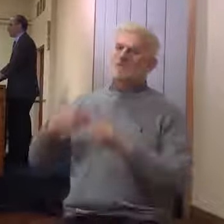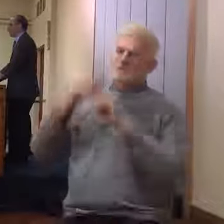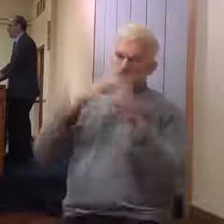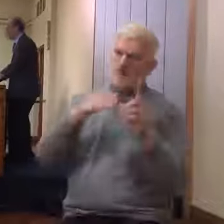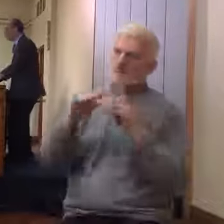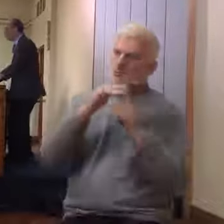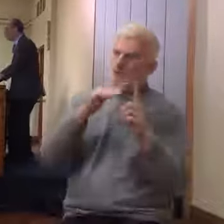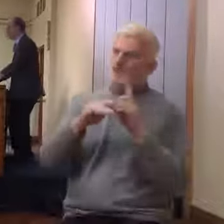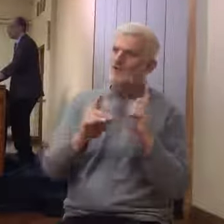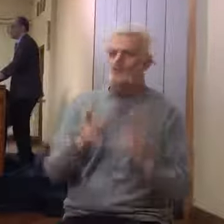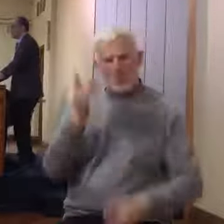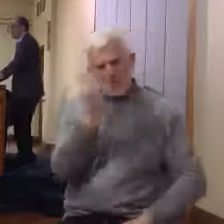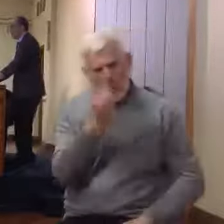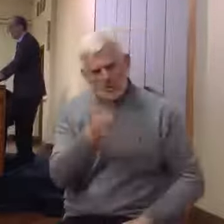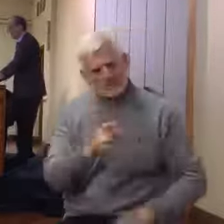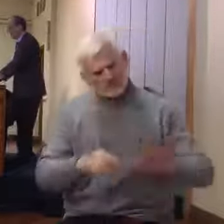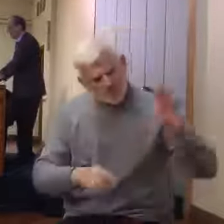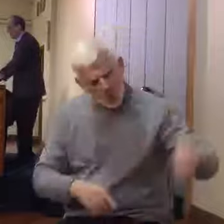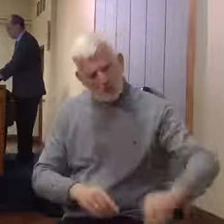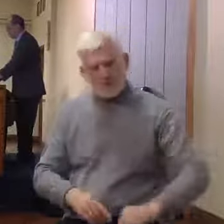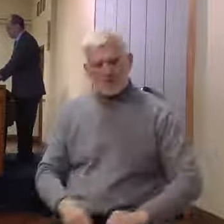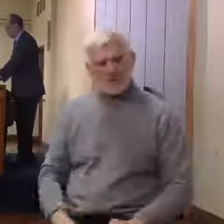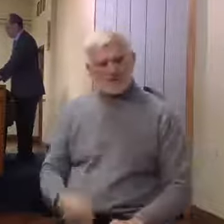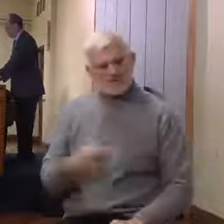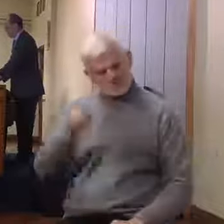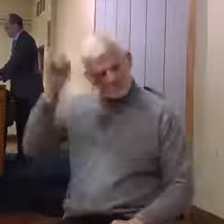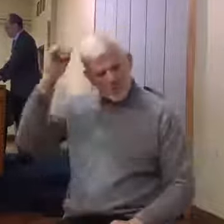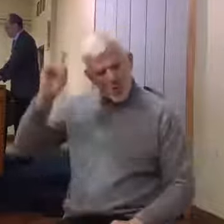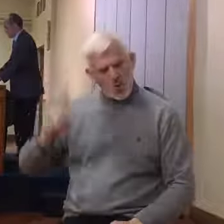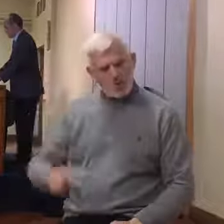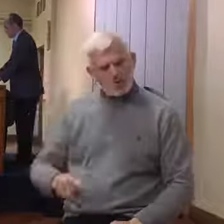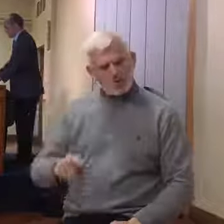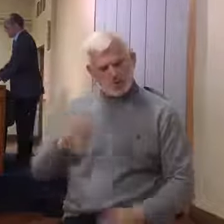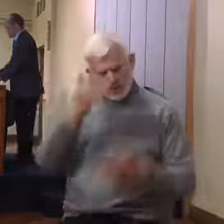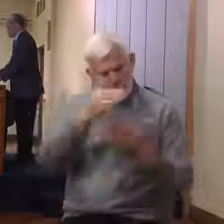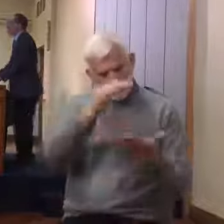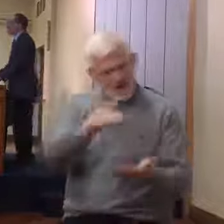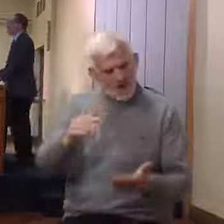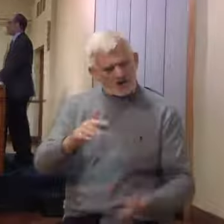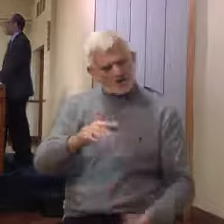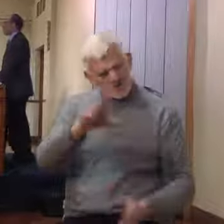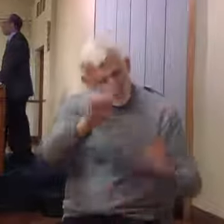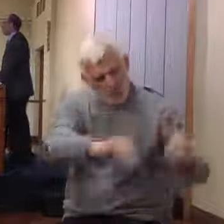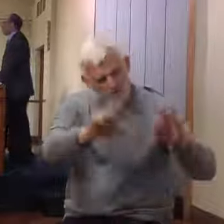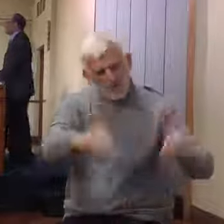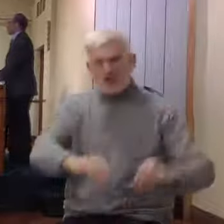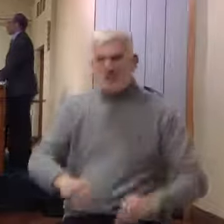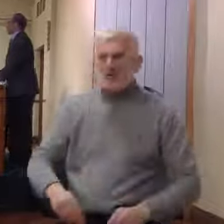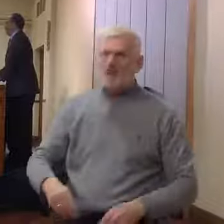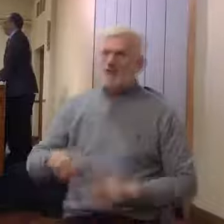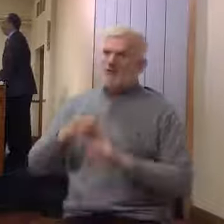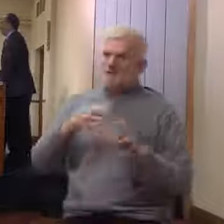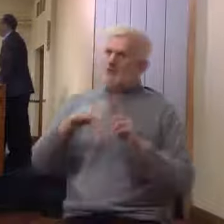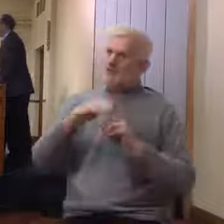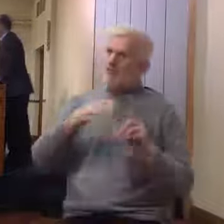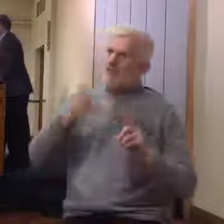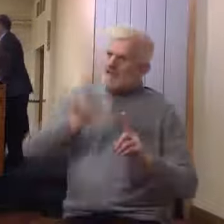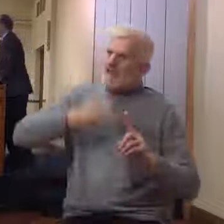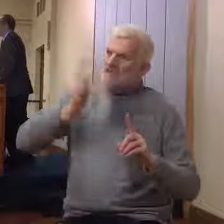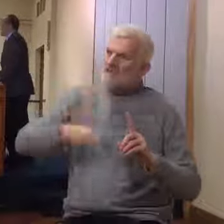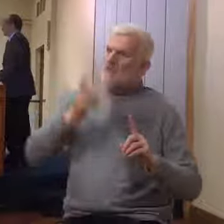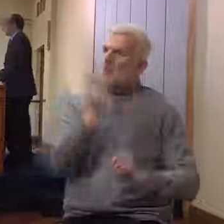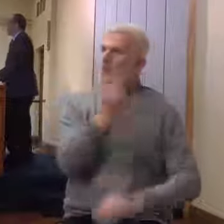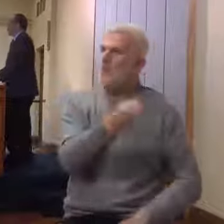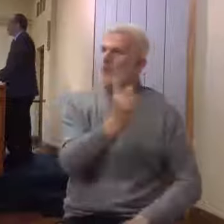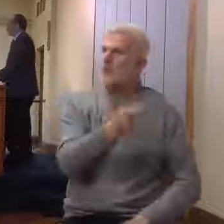to warn them about their rebellious hearts. My dear friends, why such